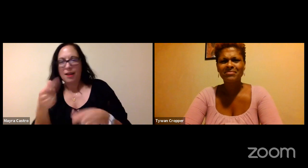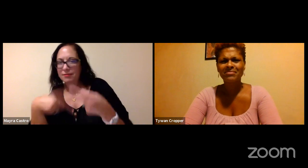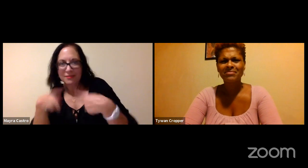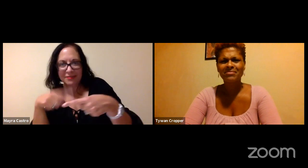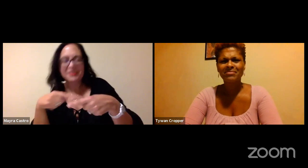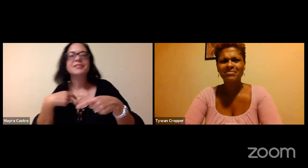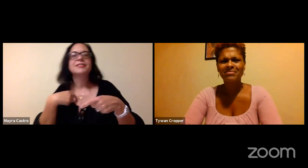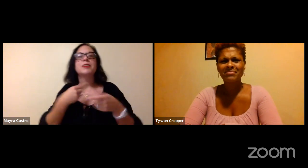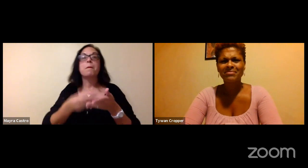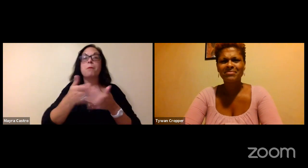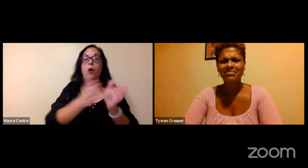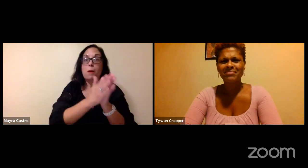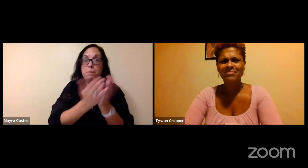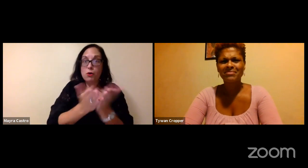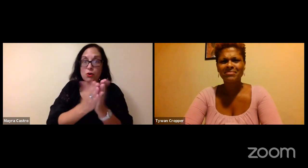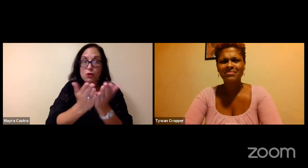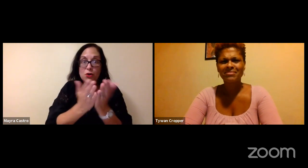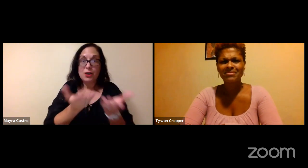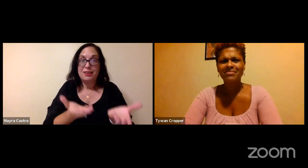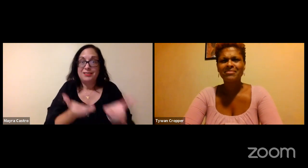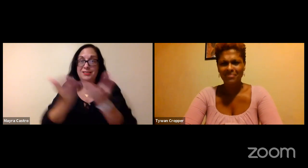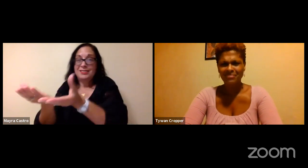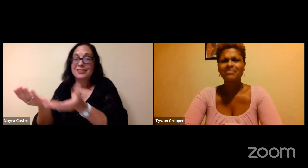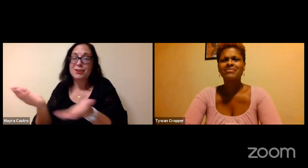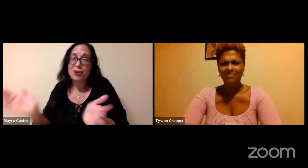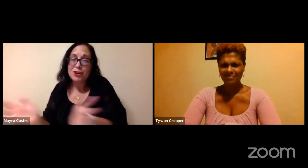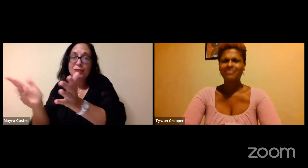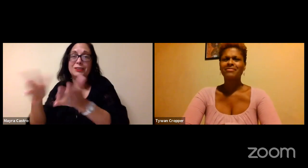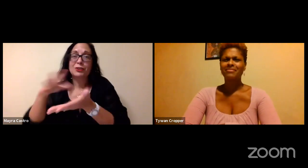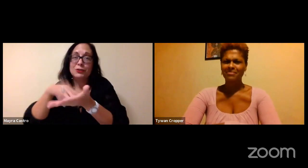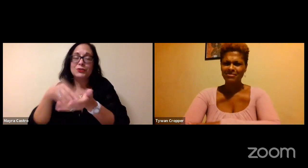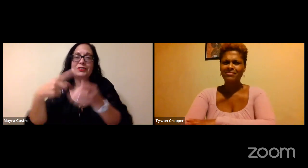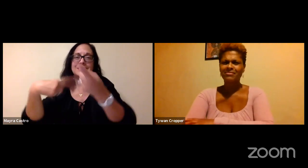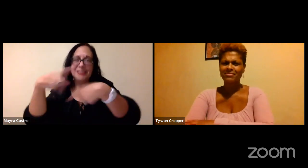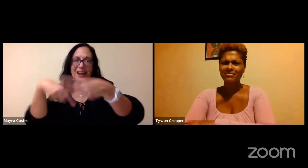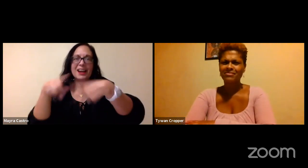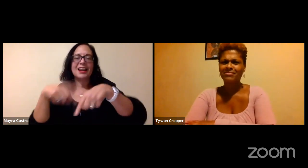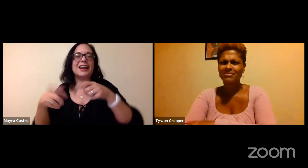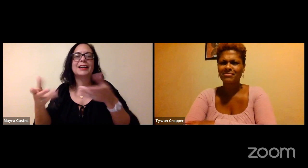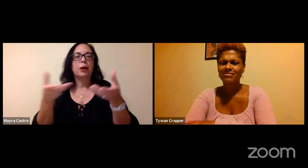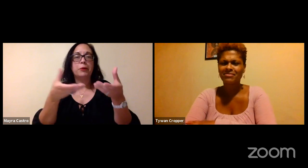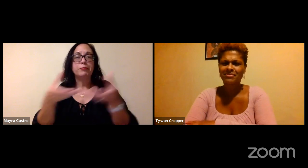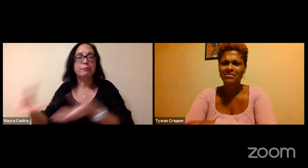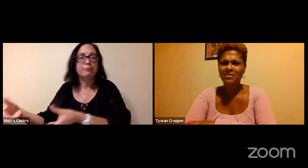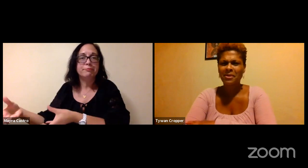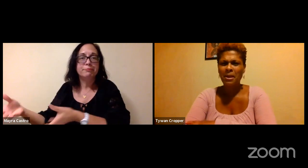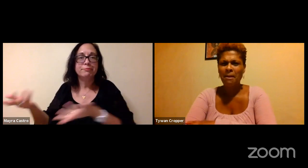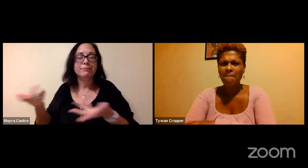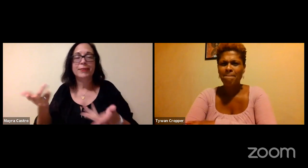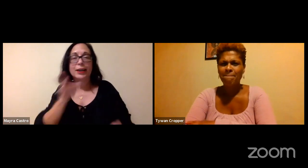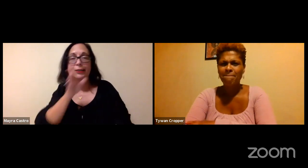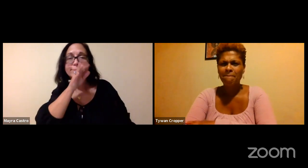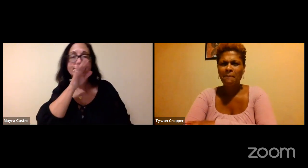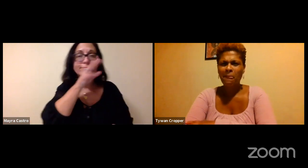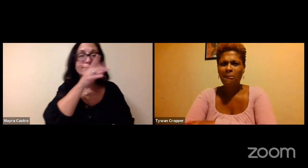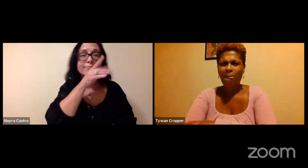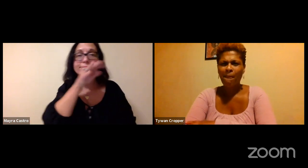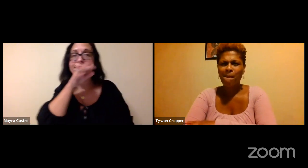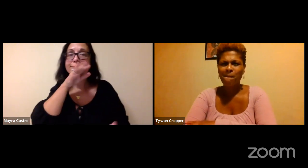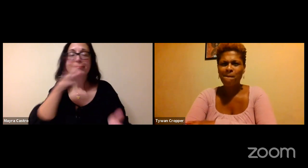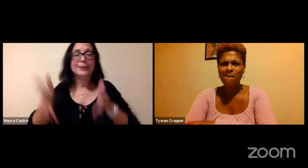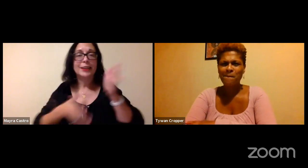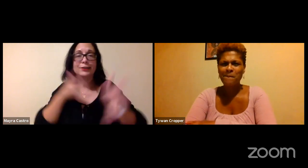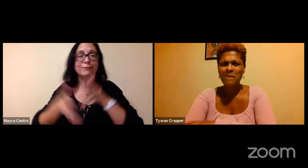I was trying to, because mom didn't sign. So I brought her a book, to help her learn how to